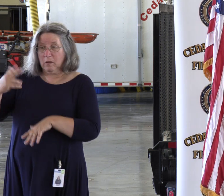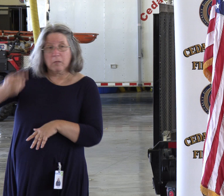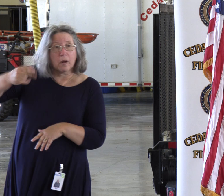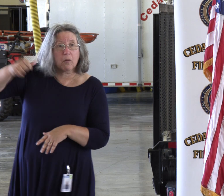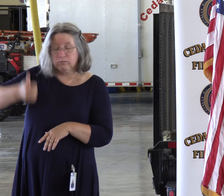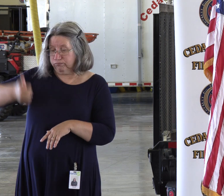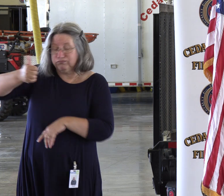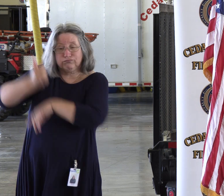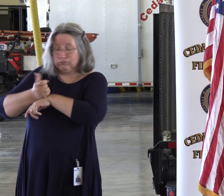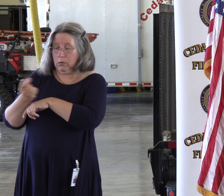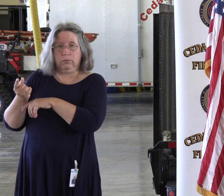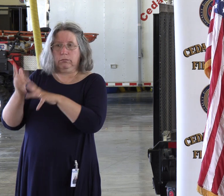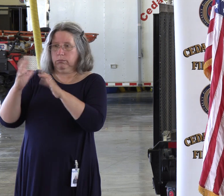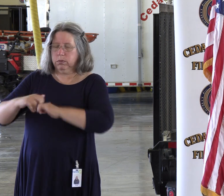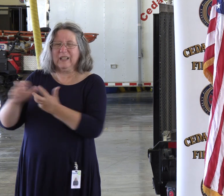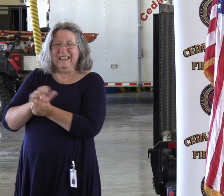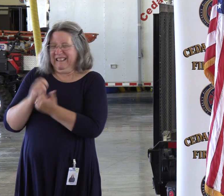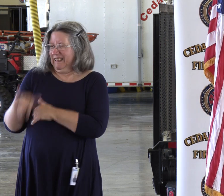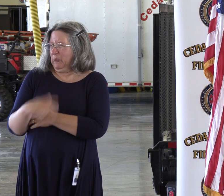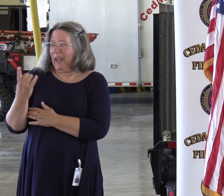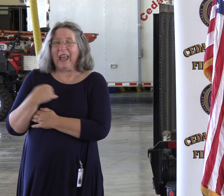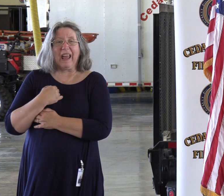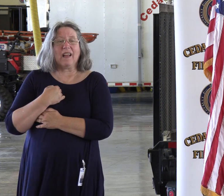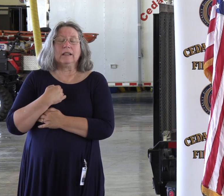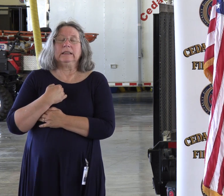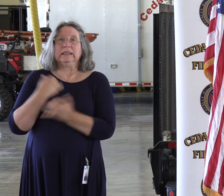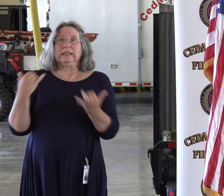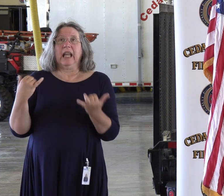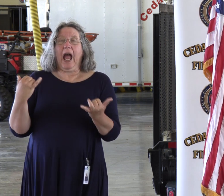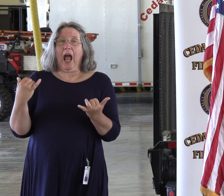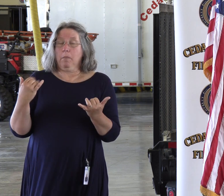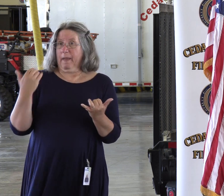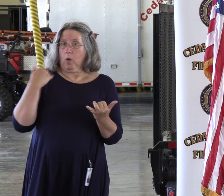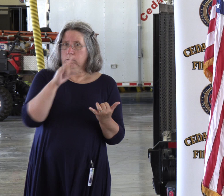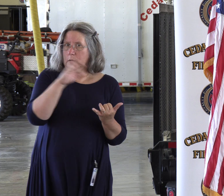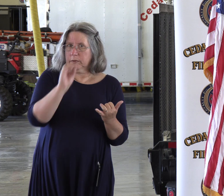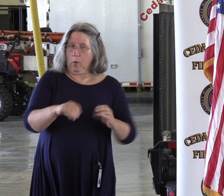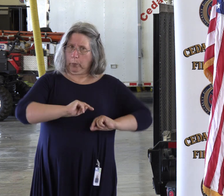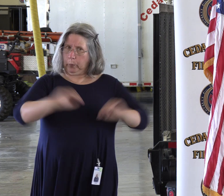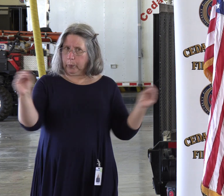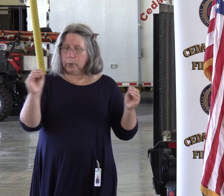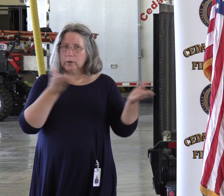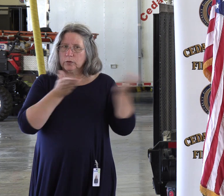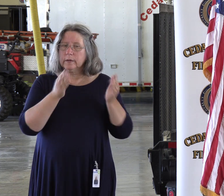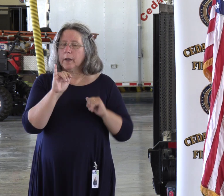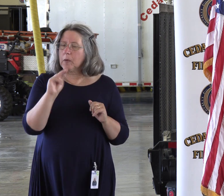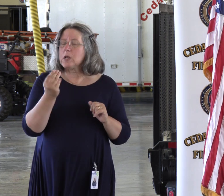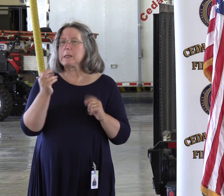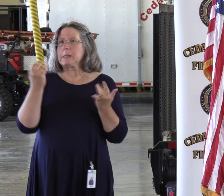about 2:00 p.m. today, just over 55% of IMON customers are back up with restored